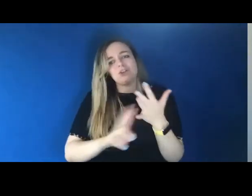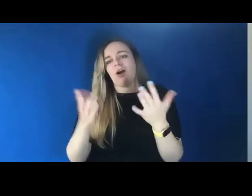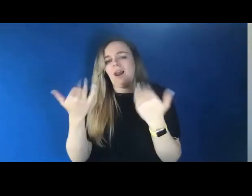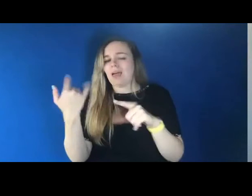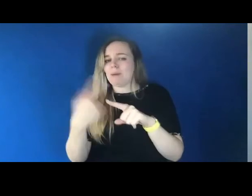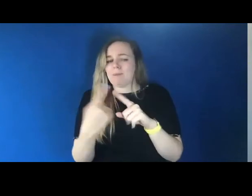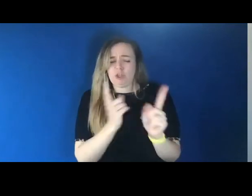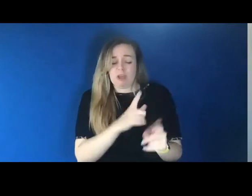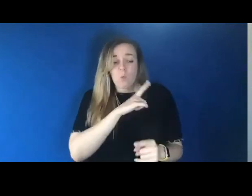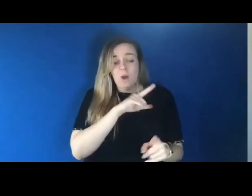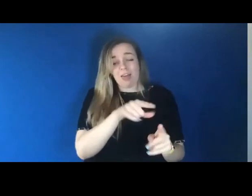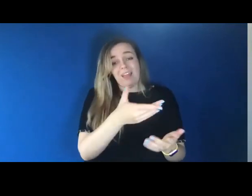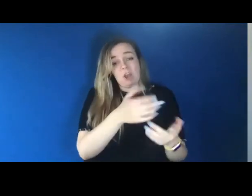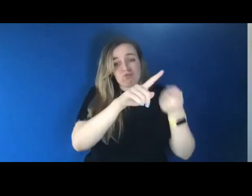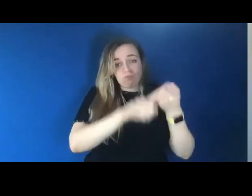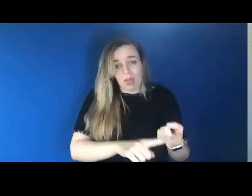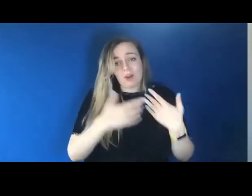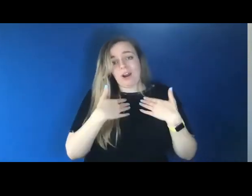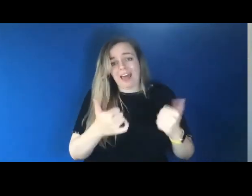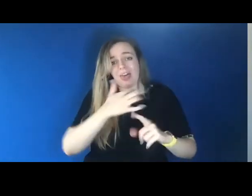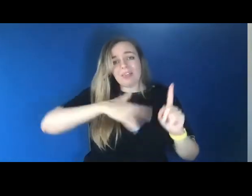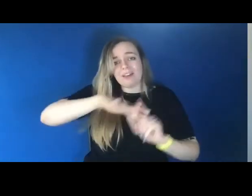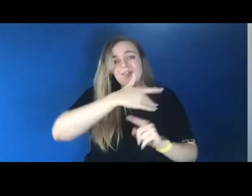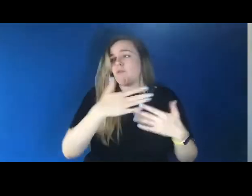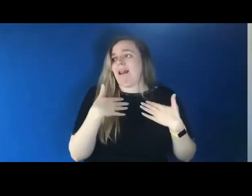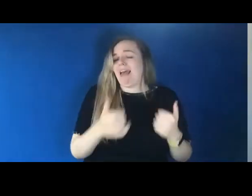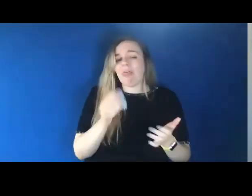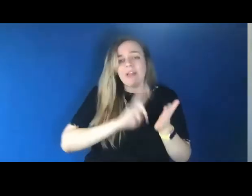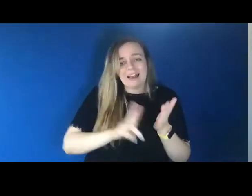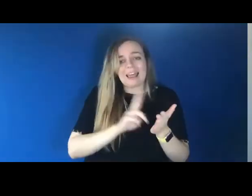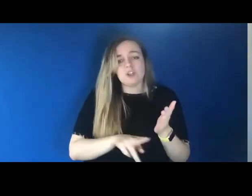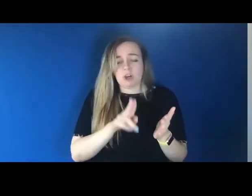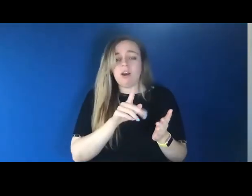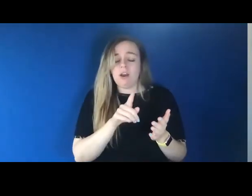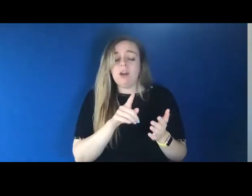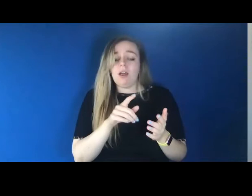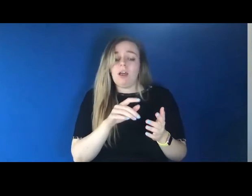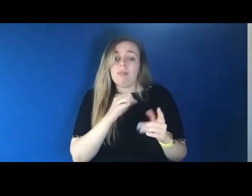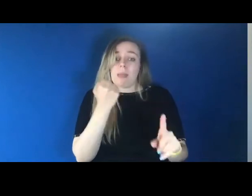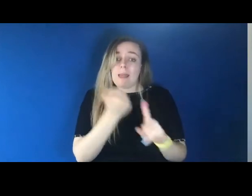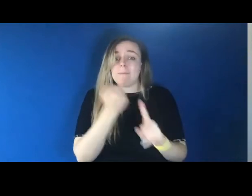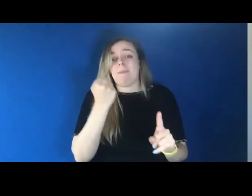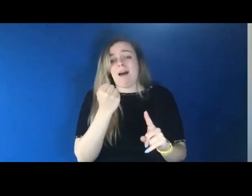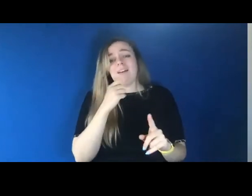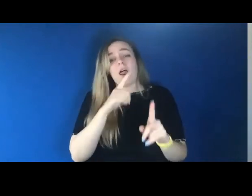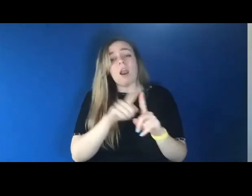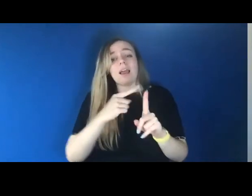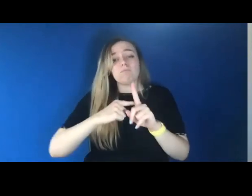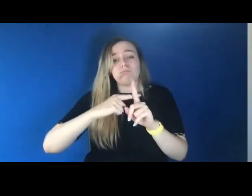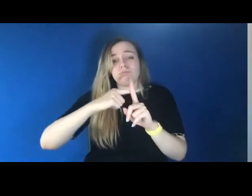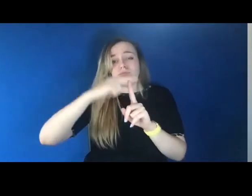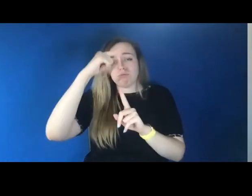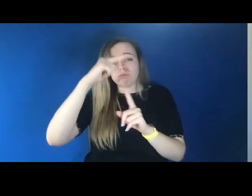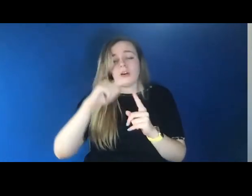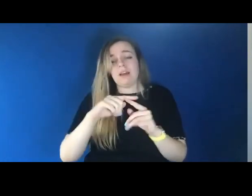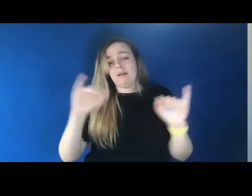very dependent on a healthy environment, on healthy nature. And they're going to feel the impacts of things like temperature rise, more